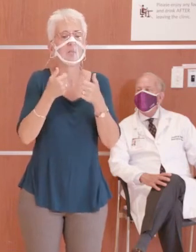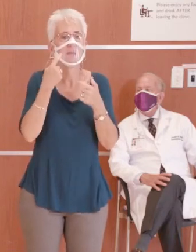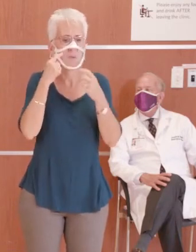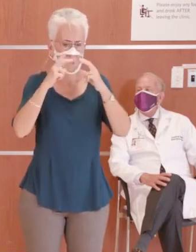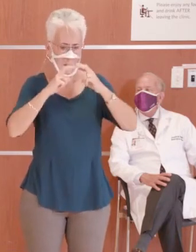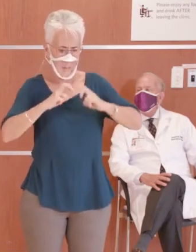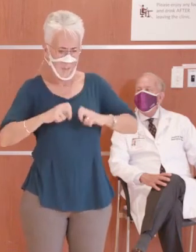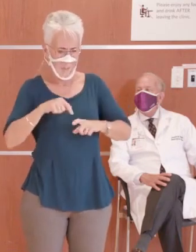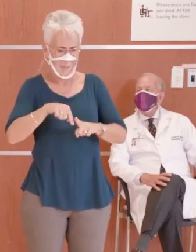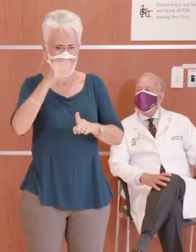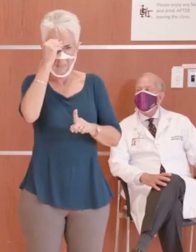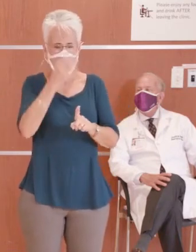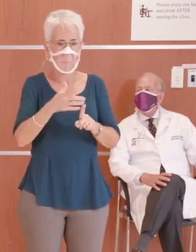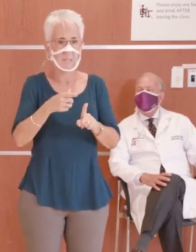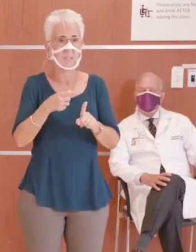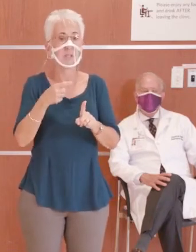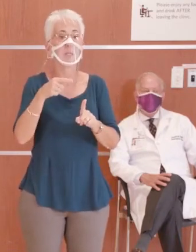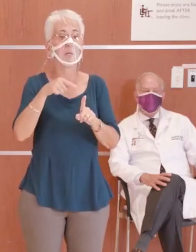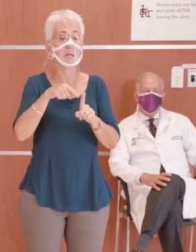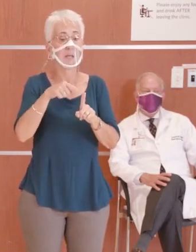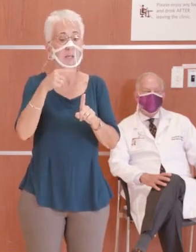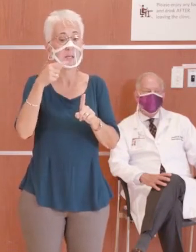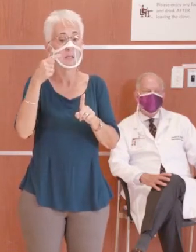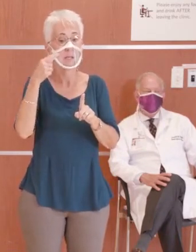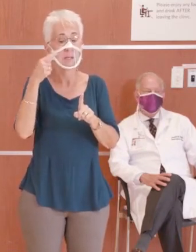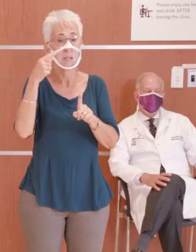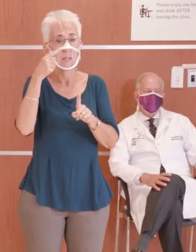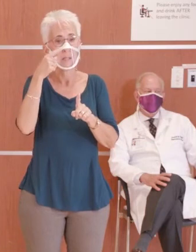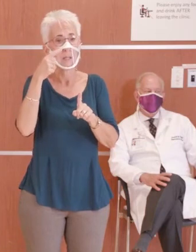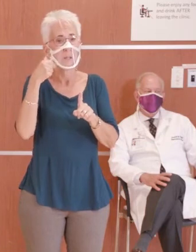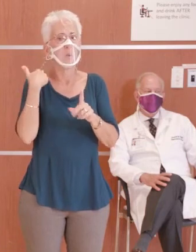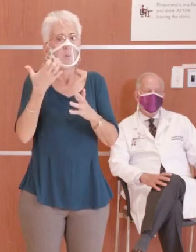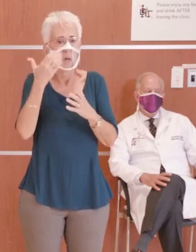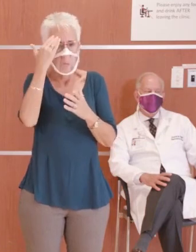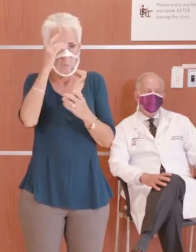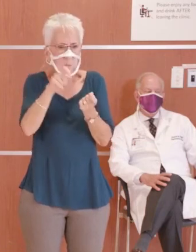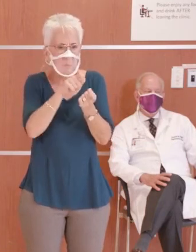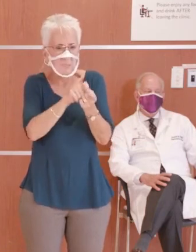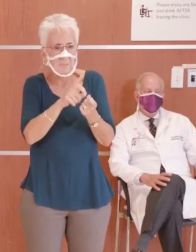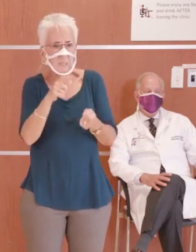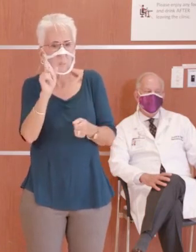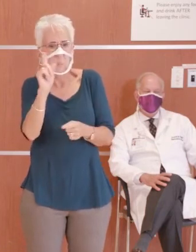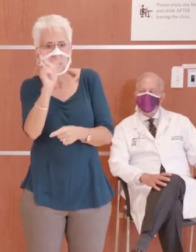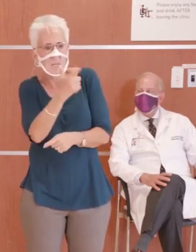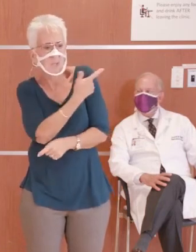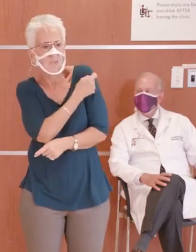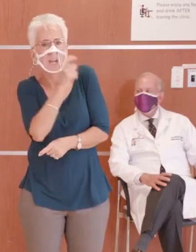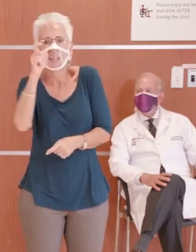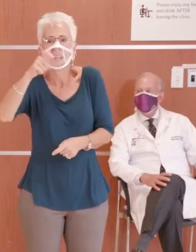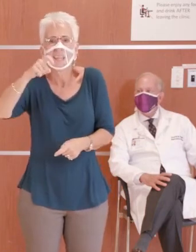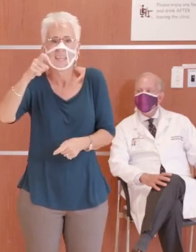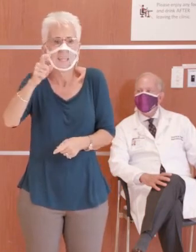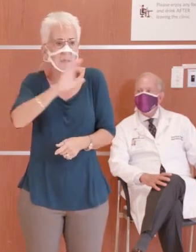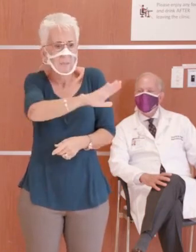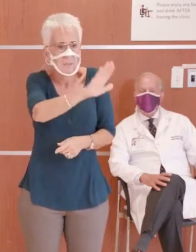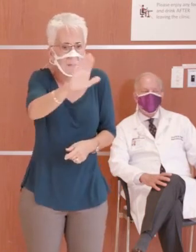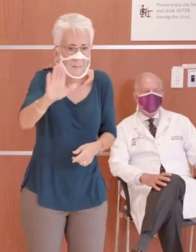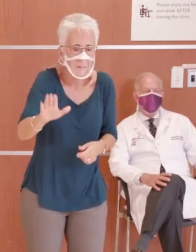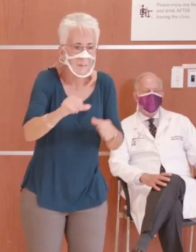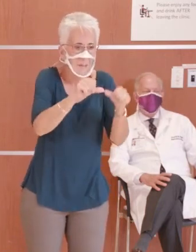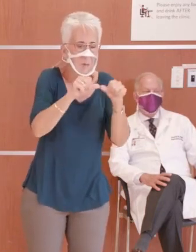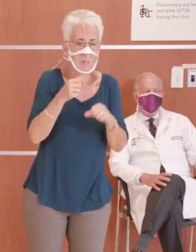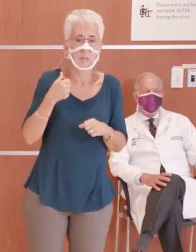those data to be able to really implement targeted information about where vaccines are needed the most. So we're working with the state